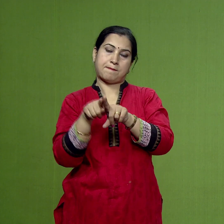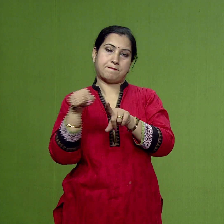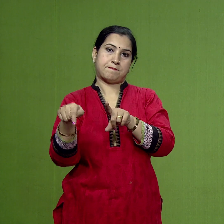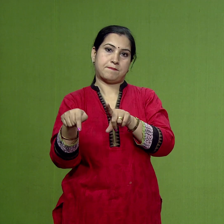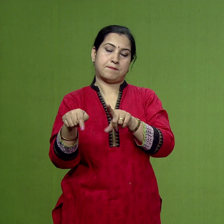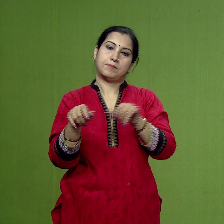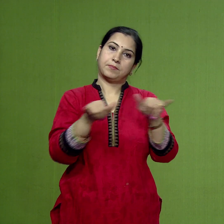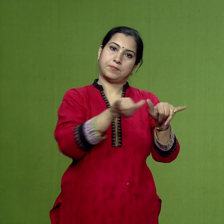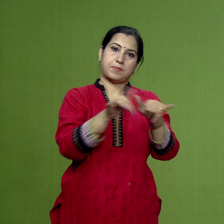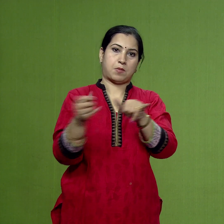measures.